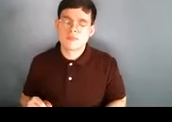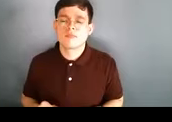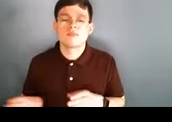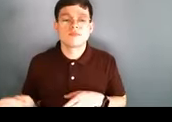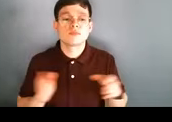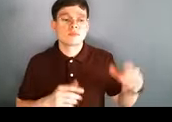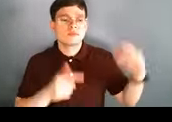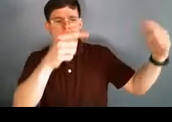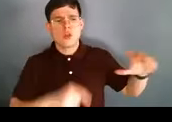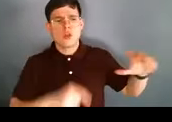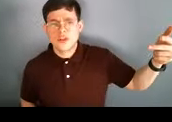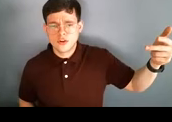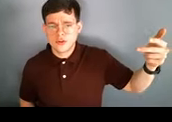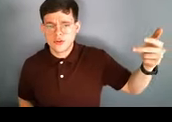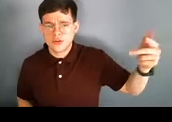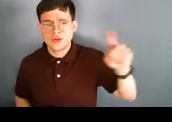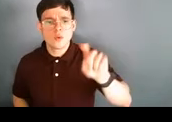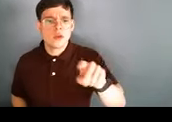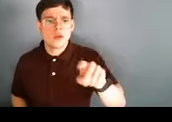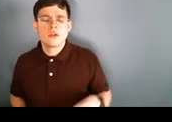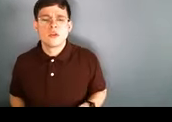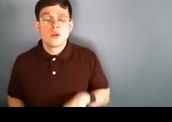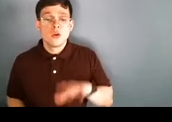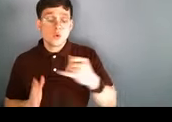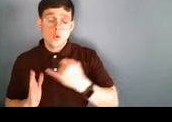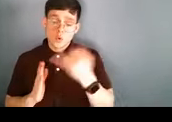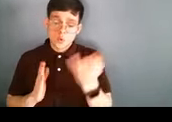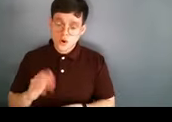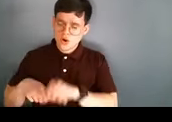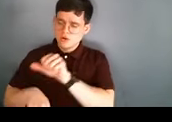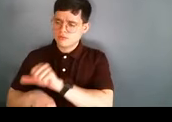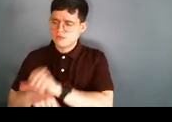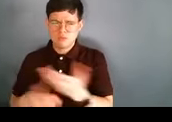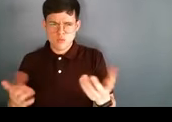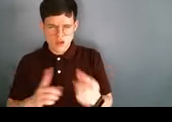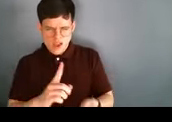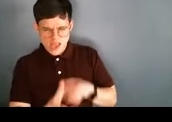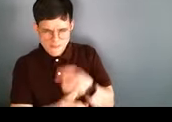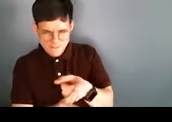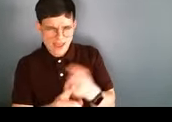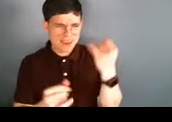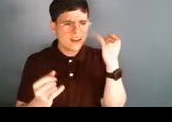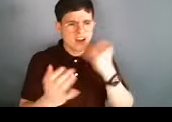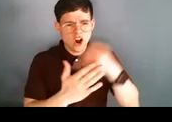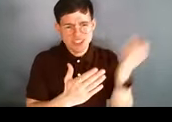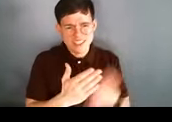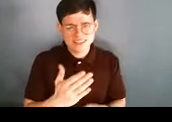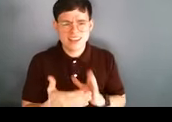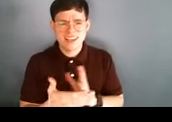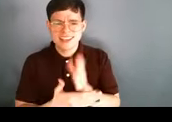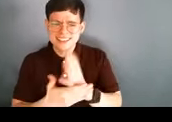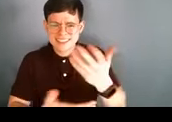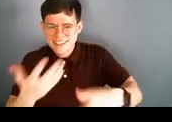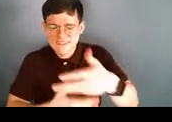The third question is, what kind of impact, artistic, intellectual, communal, civic, social,